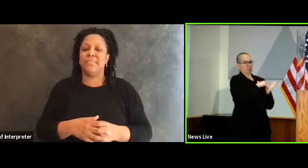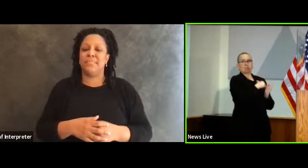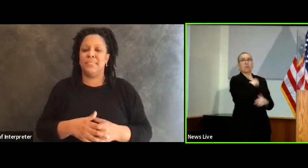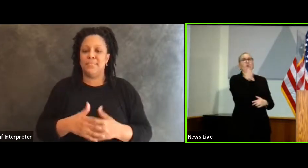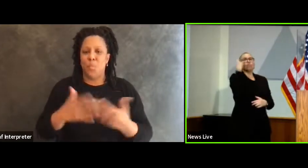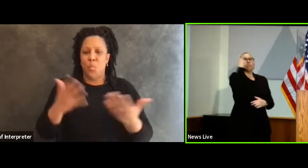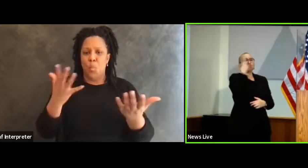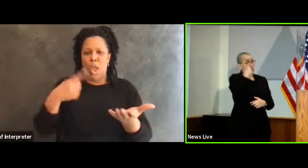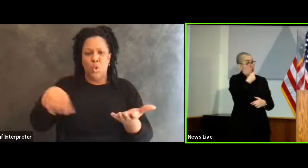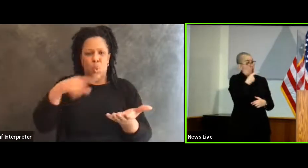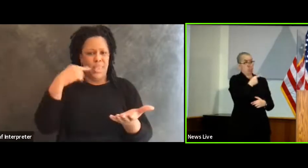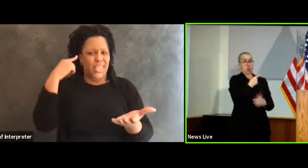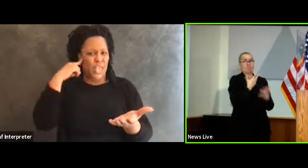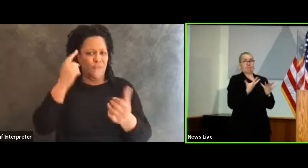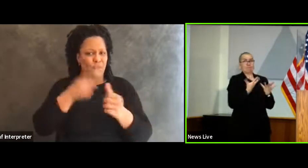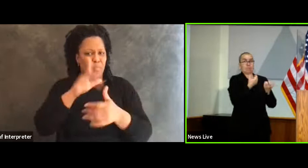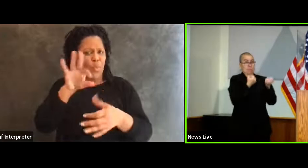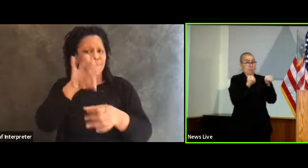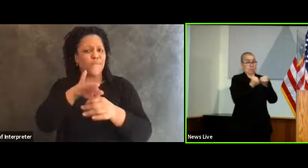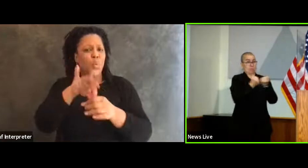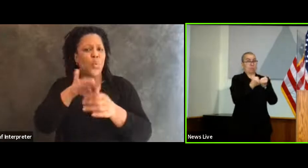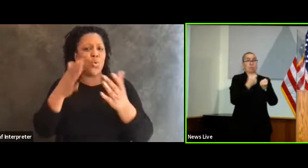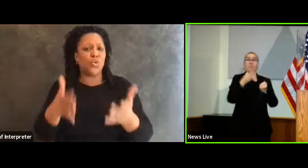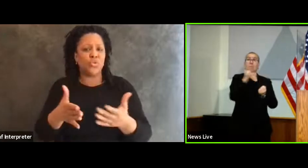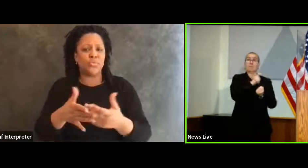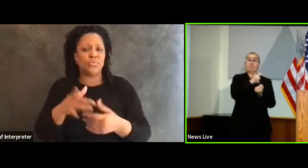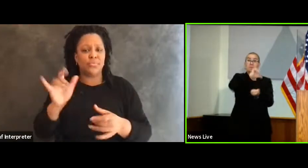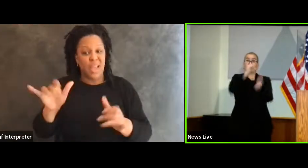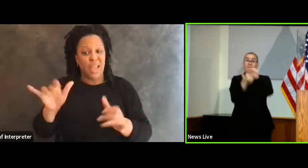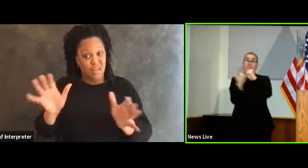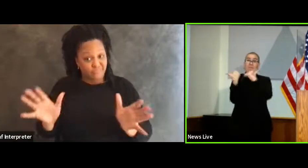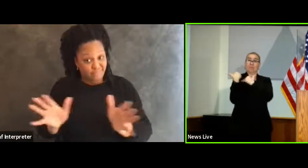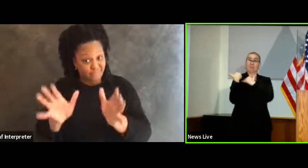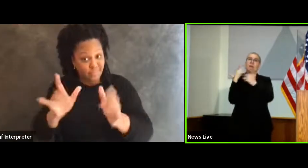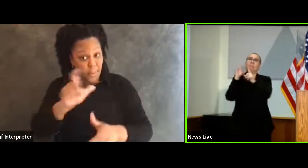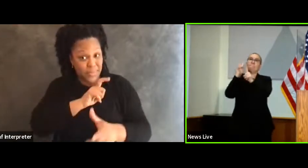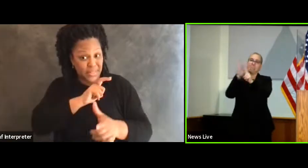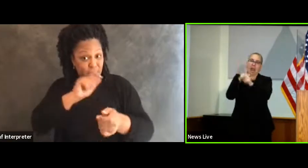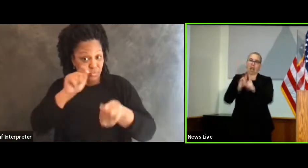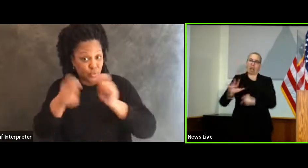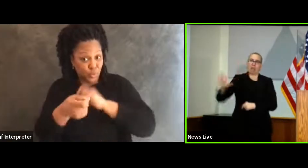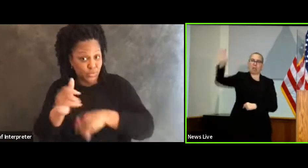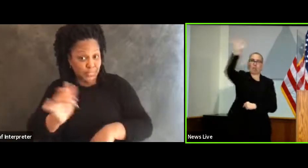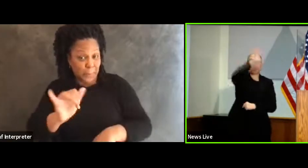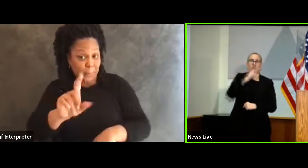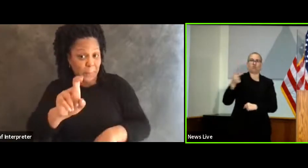for accountability reform here, any sort of change?